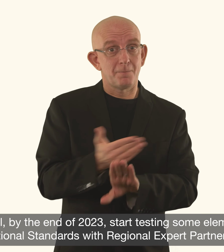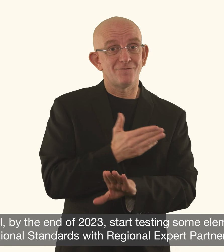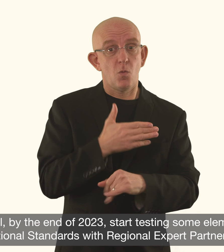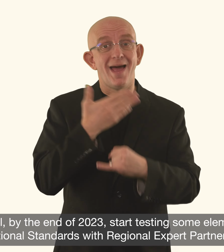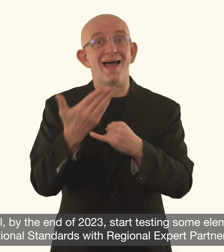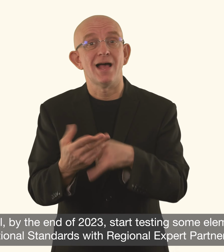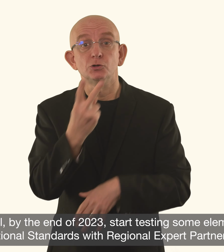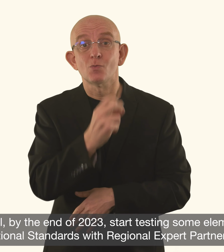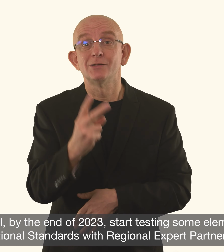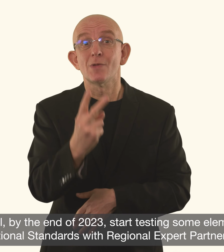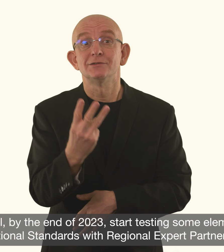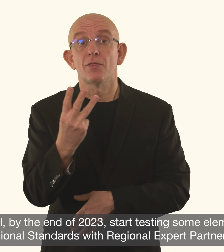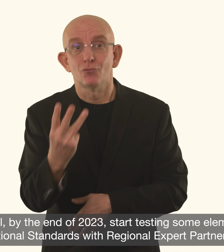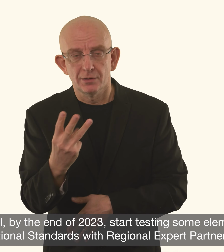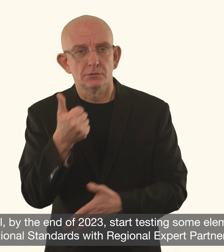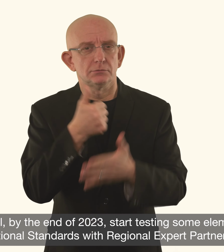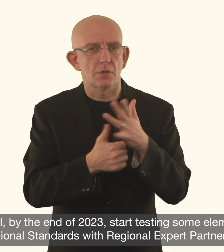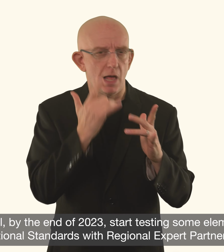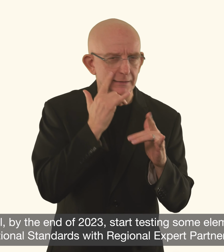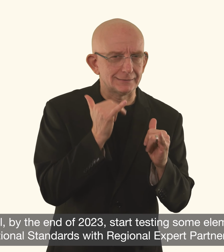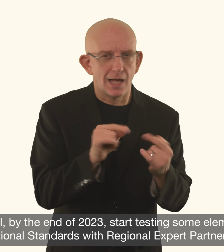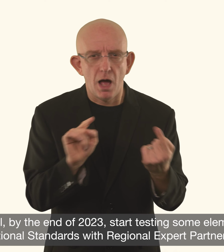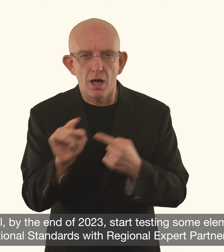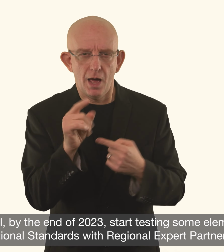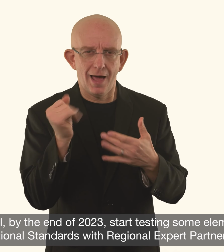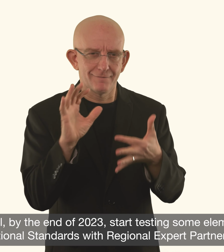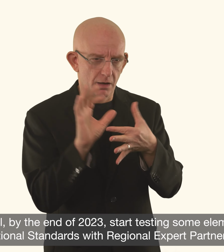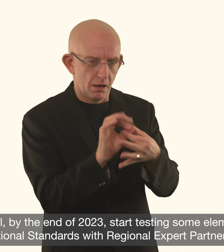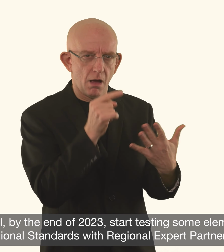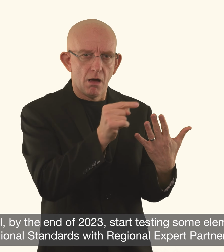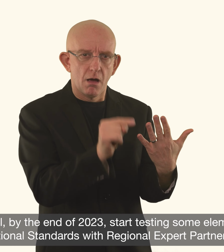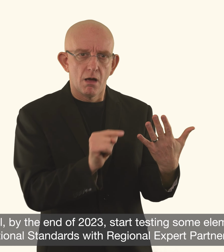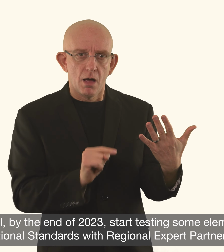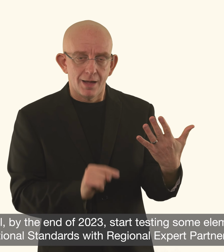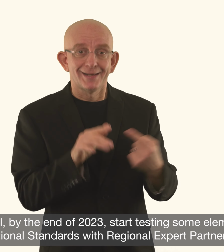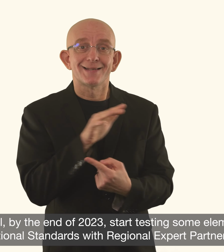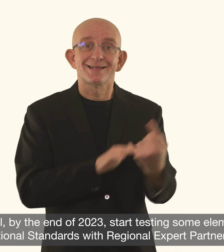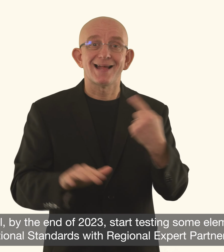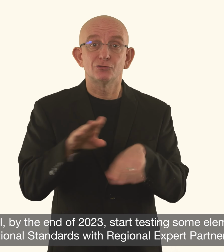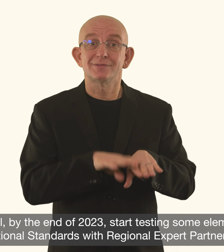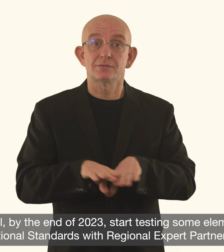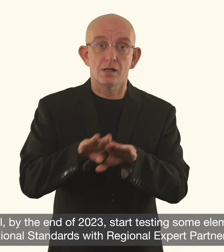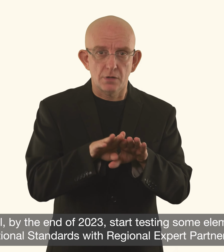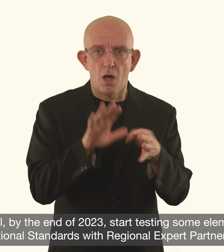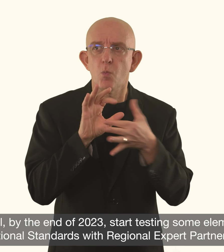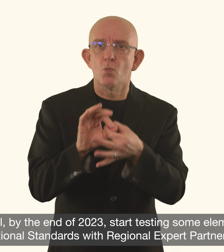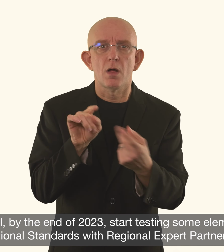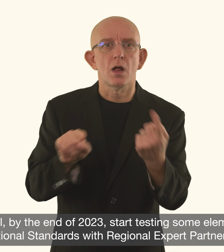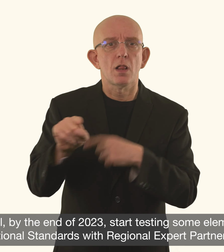We will, by the end of 2023, start testing some elements of the national standards with